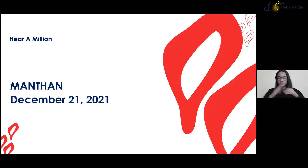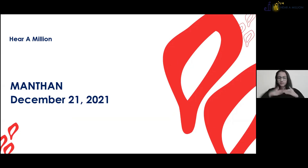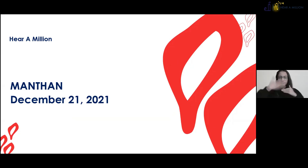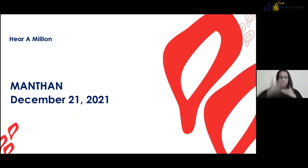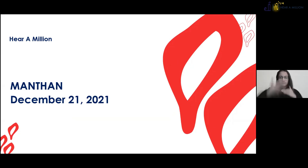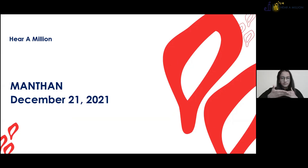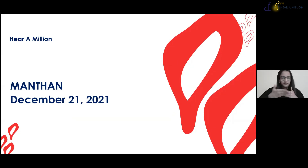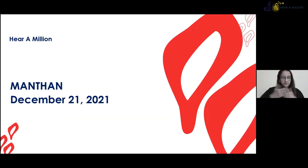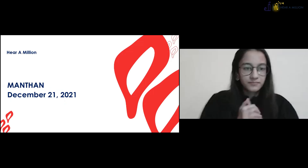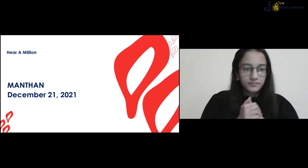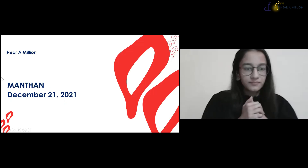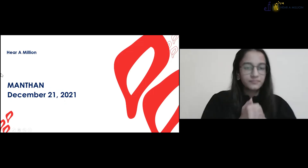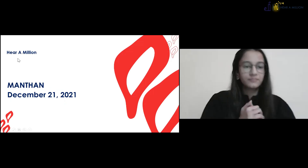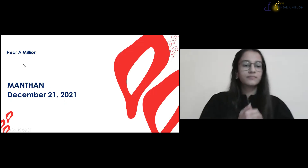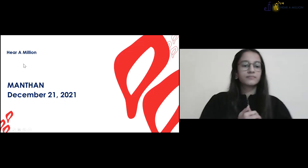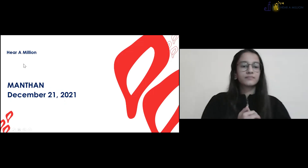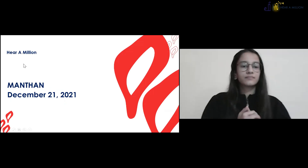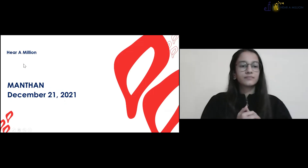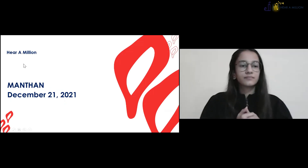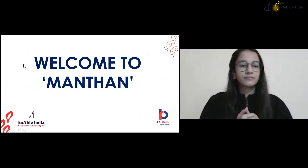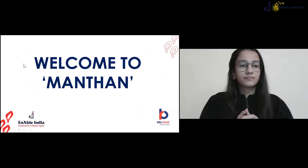Okay. Can we have a next slide, please?